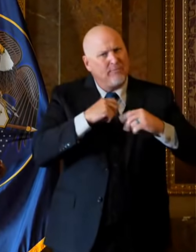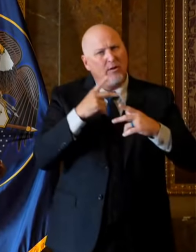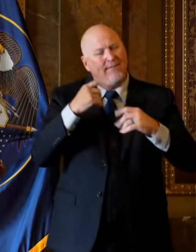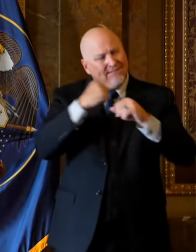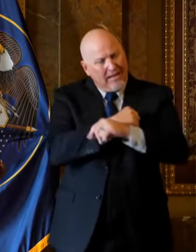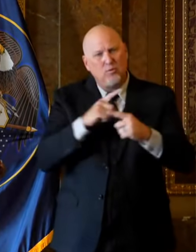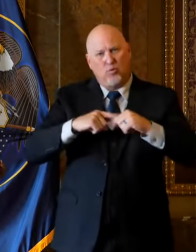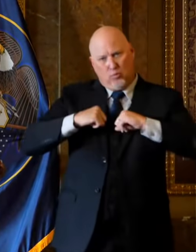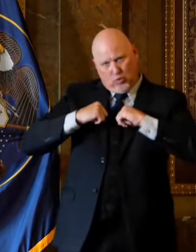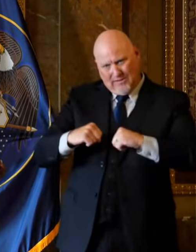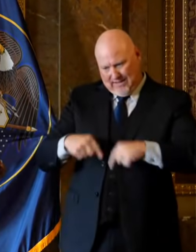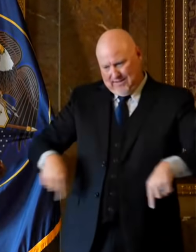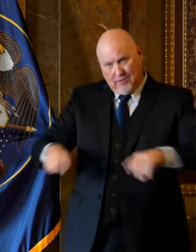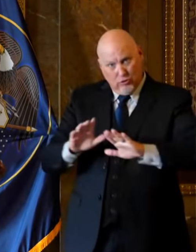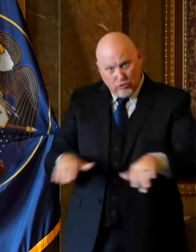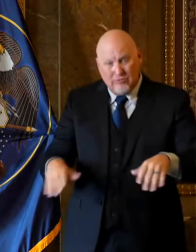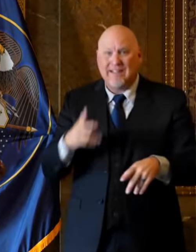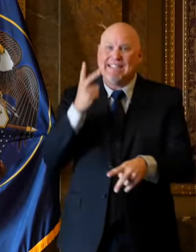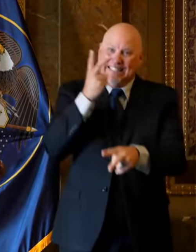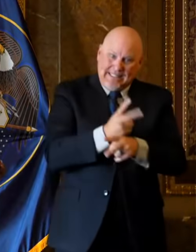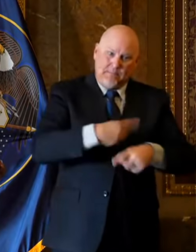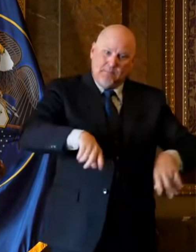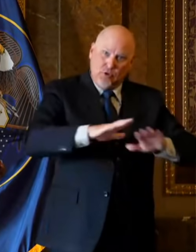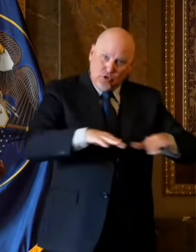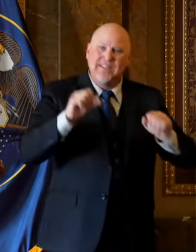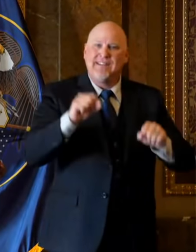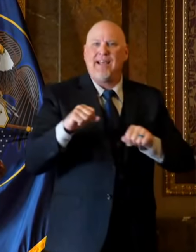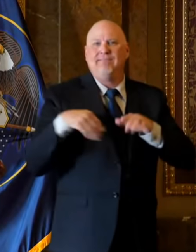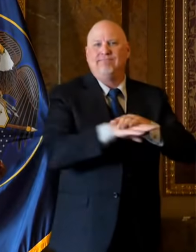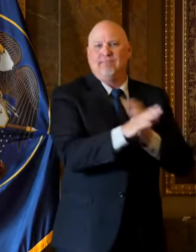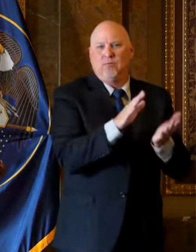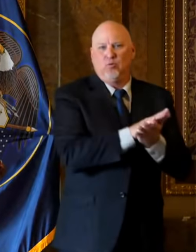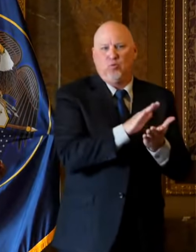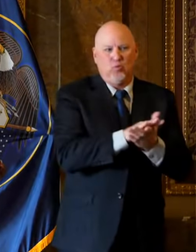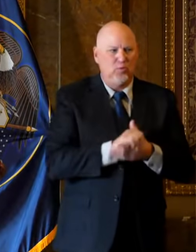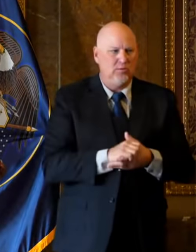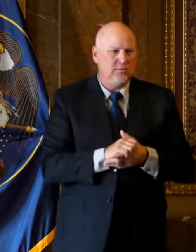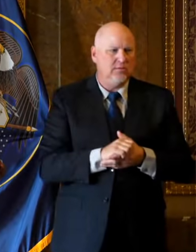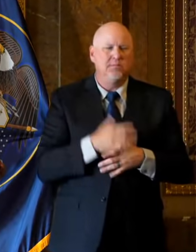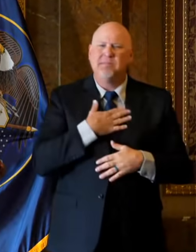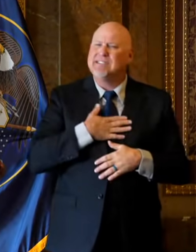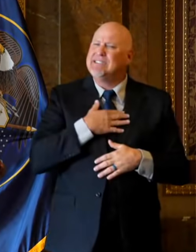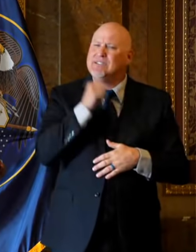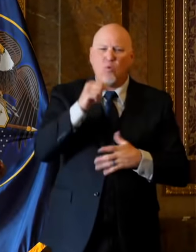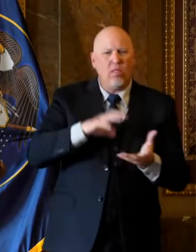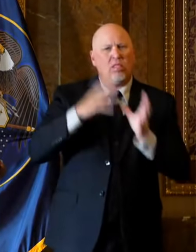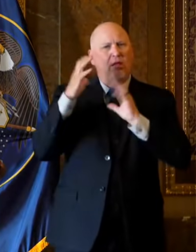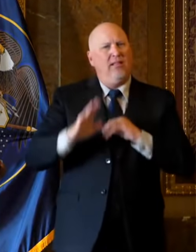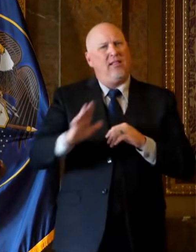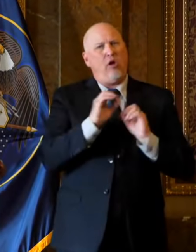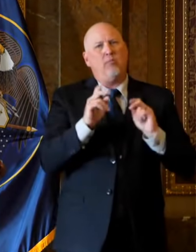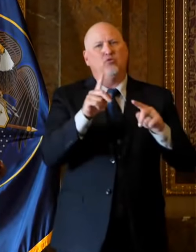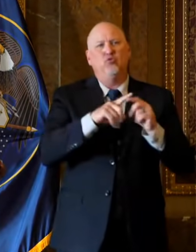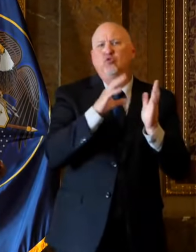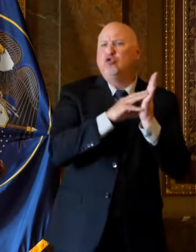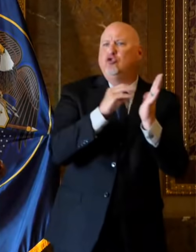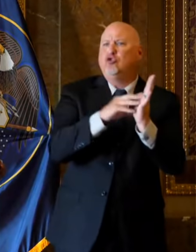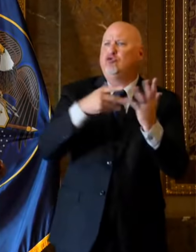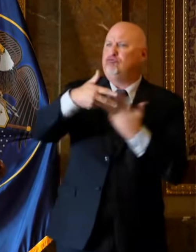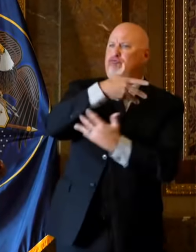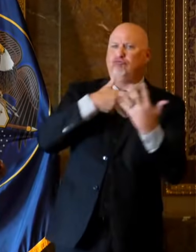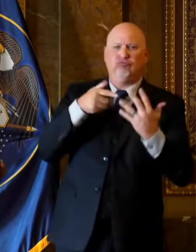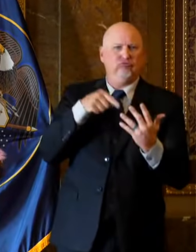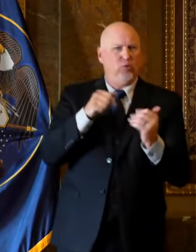can have fewer disruptions to learning, and we can protect our healthcare system, especially our